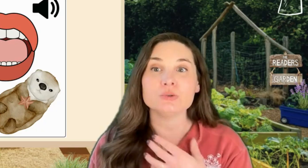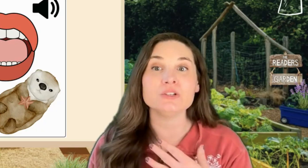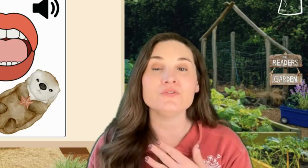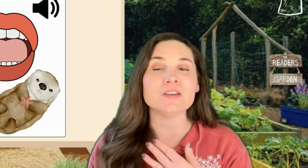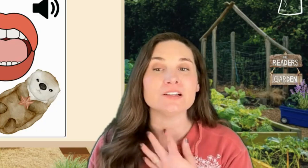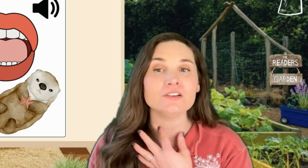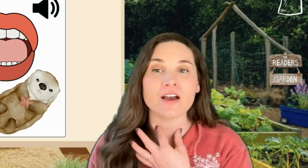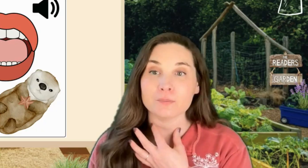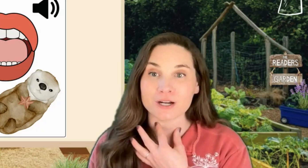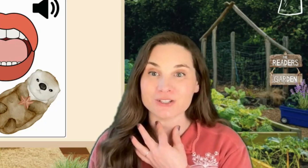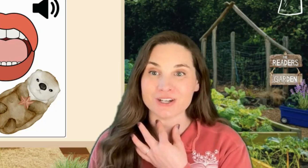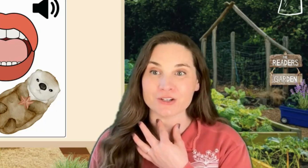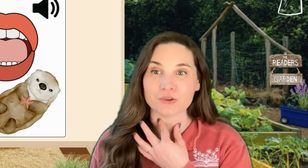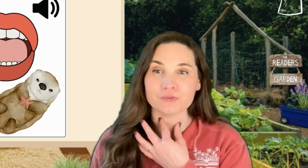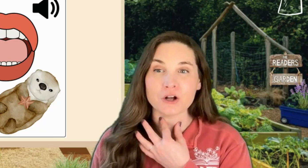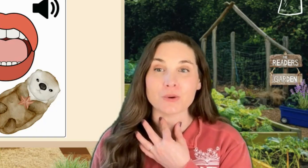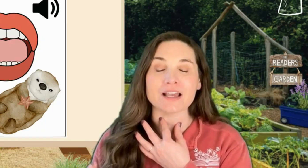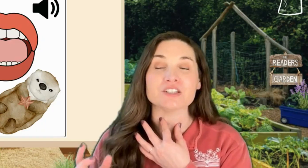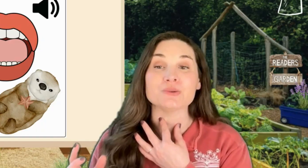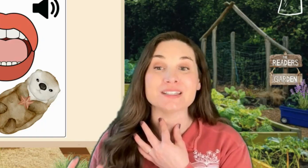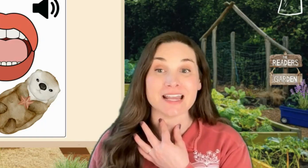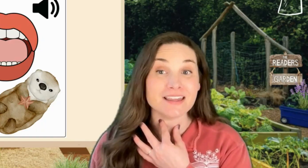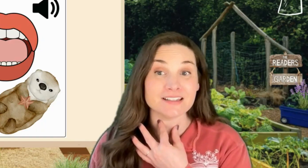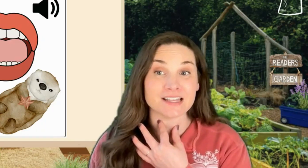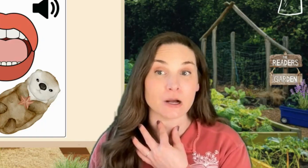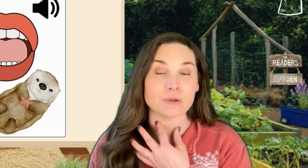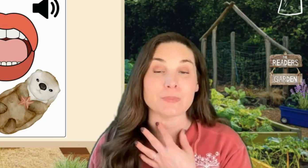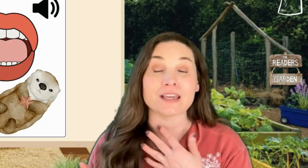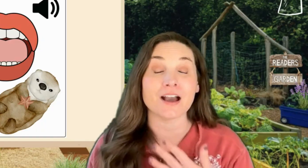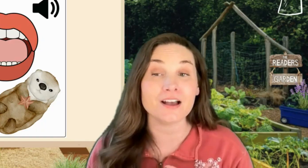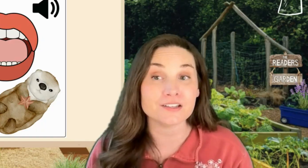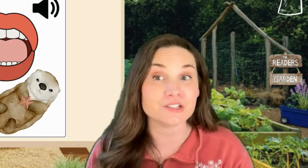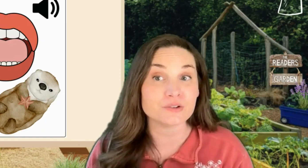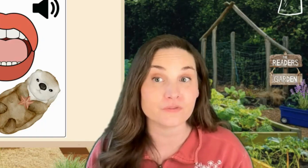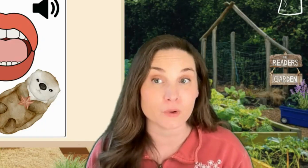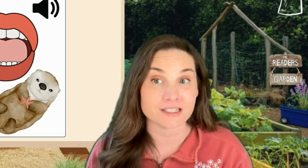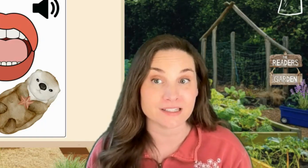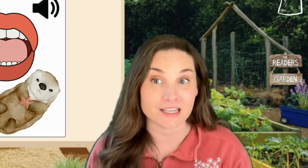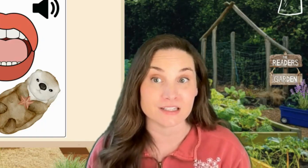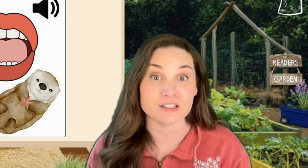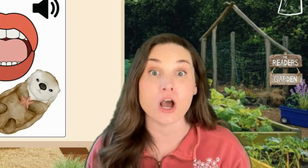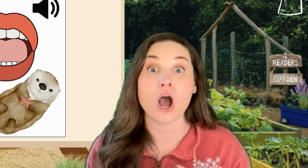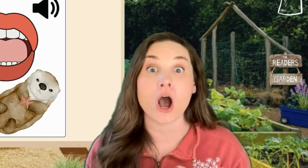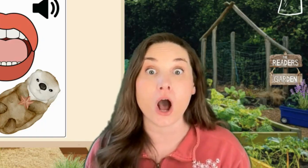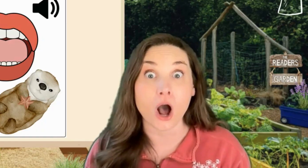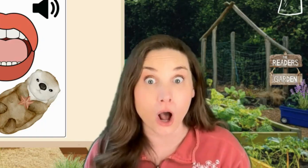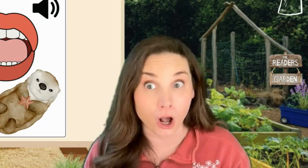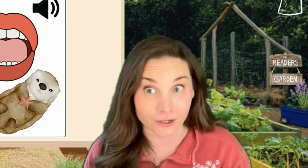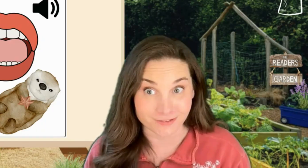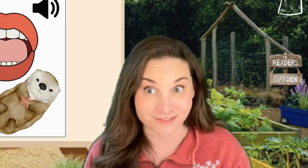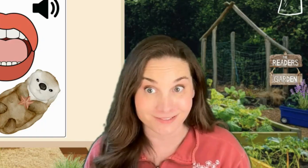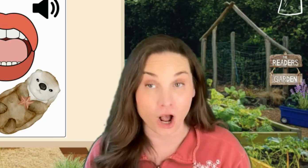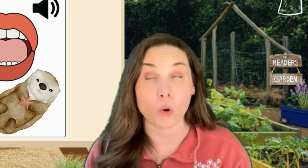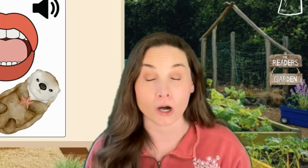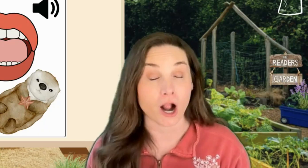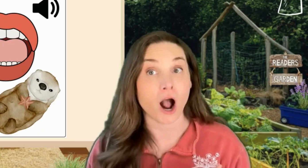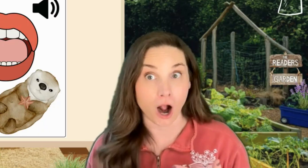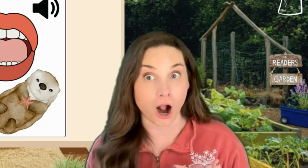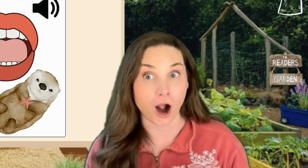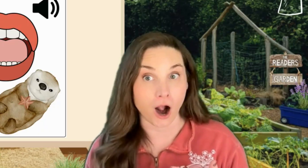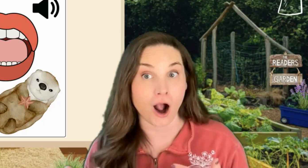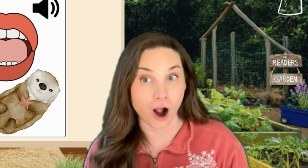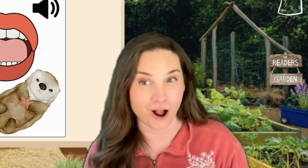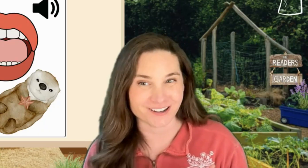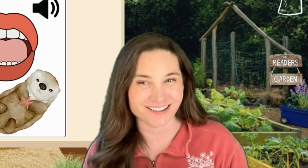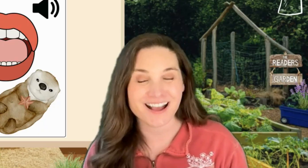this. You should feel a vibration in your throat as you say the sound because your voice is on or